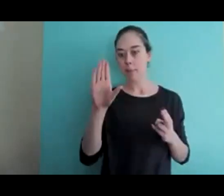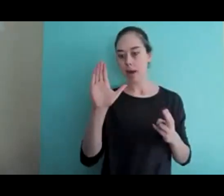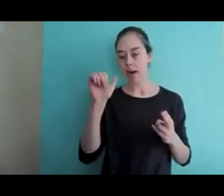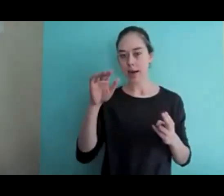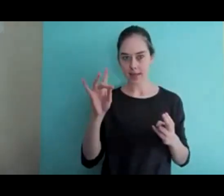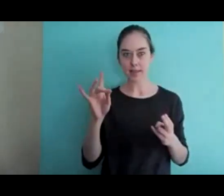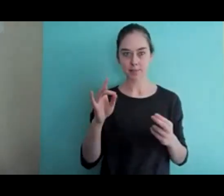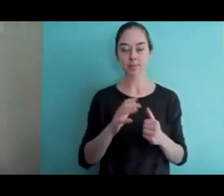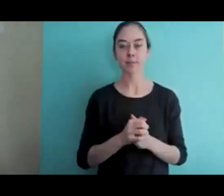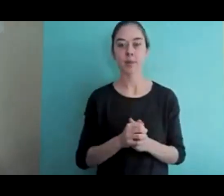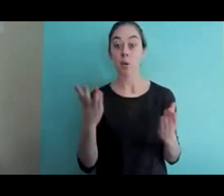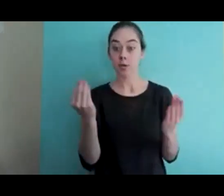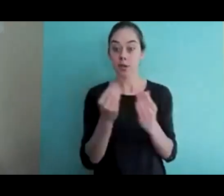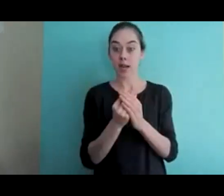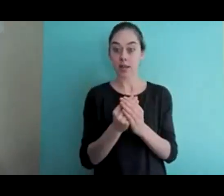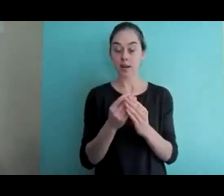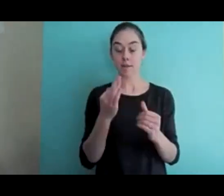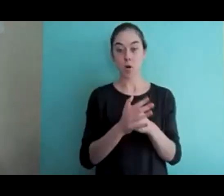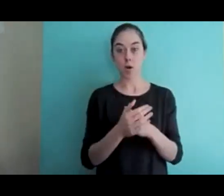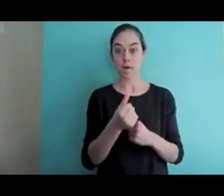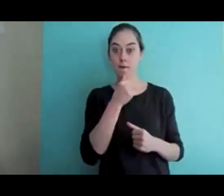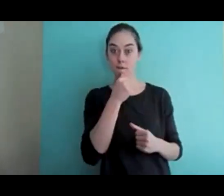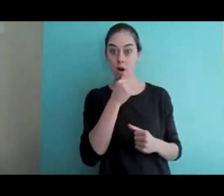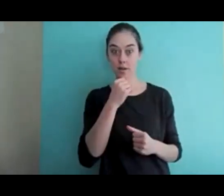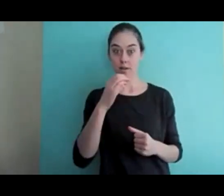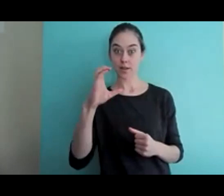first one. Ready now? I'm going to get the time.